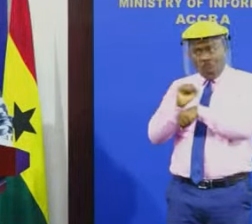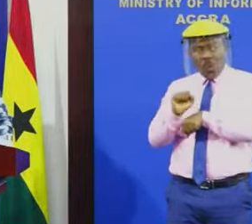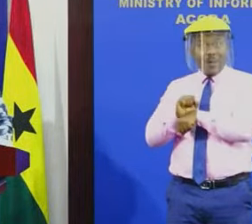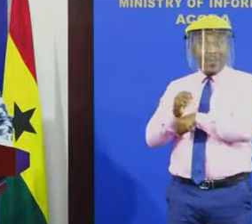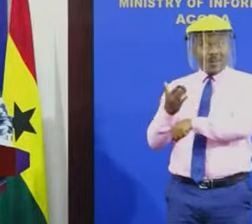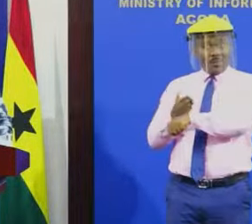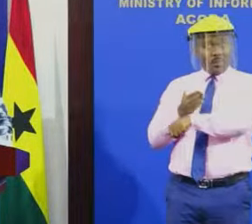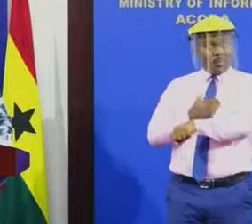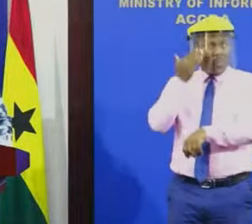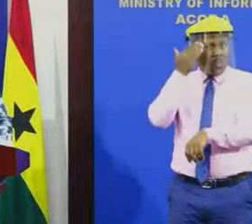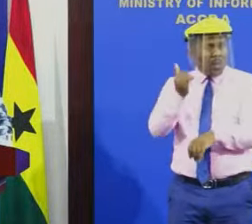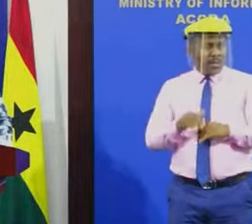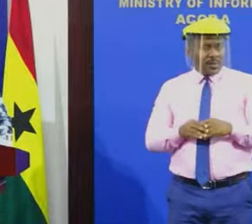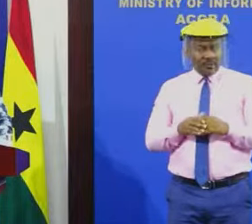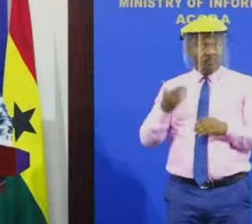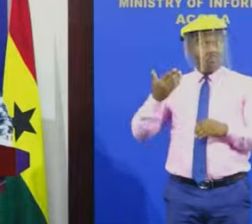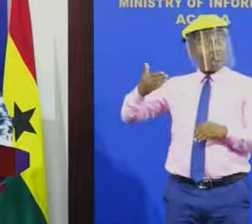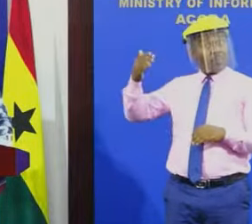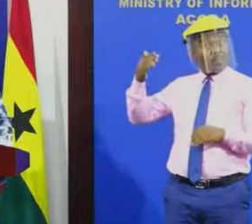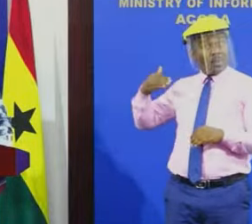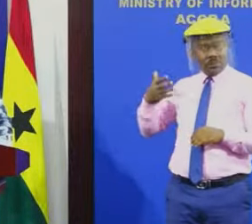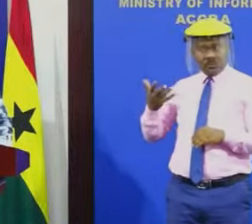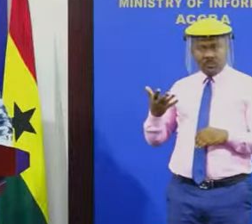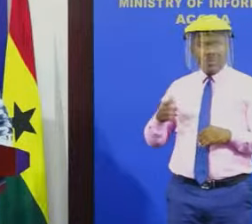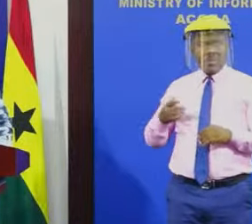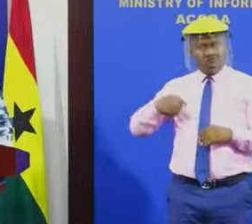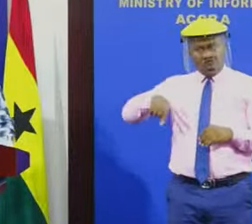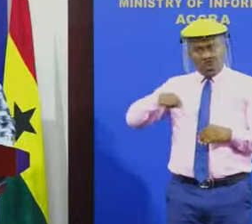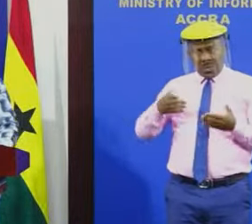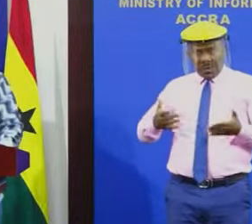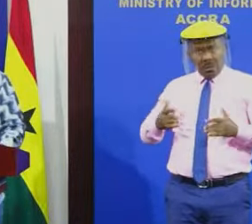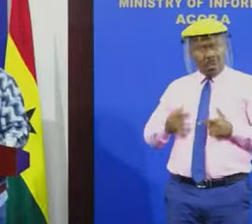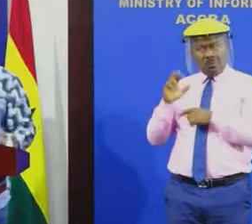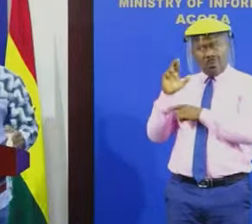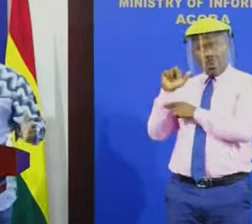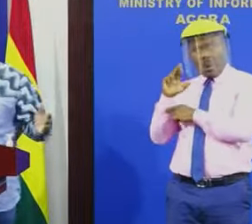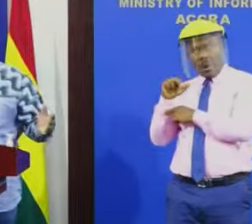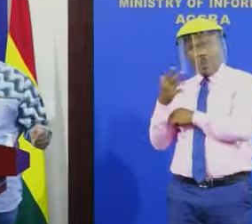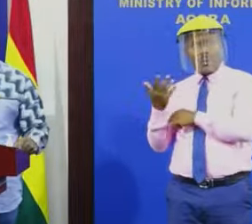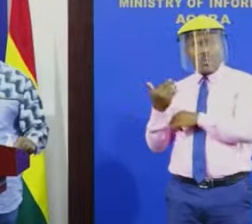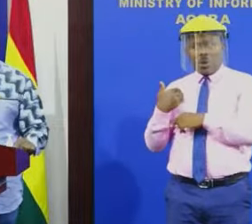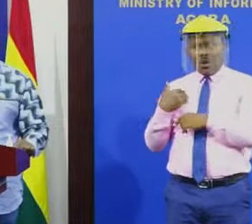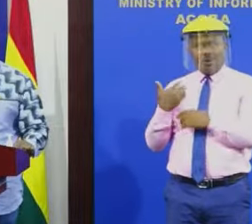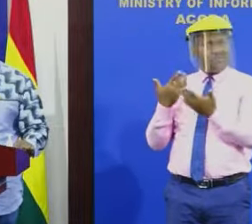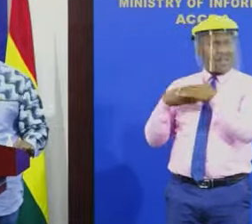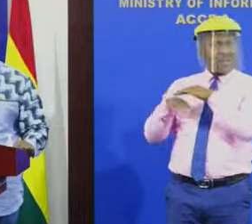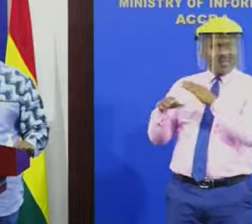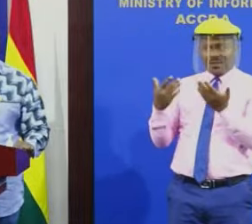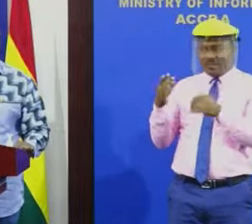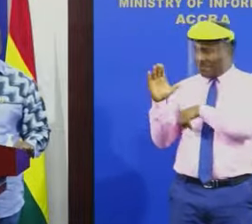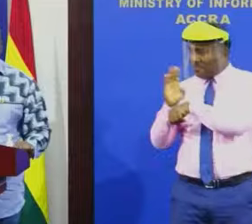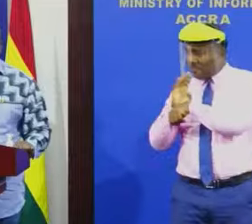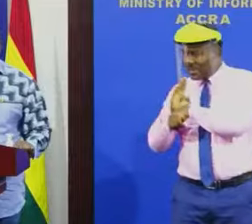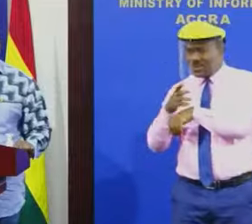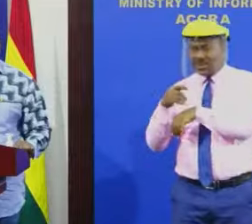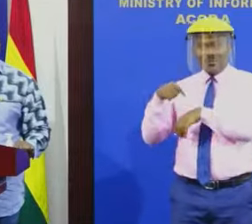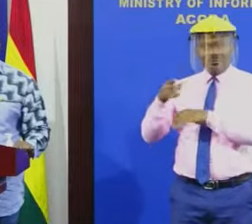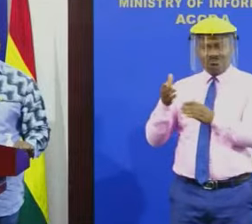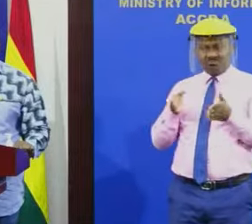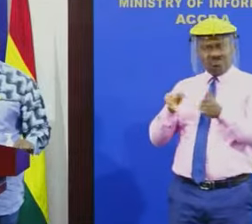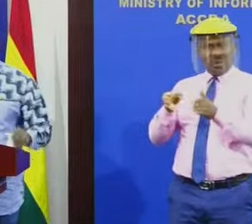Why? Because in some of those places, while those of us in the cities have access to our business centers by